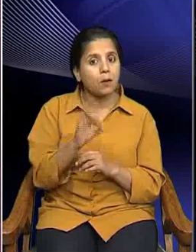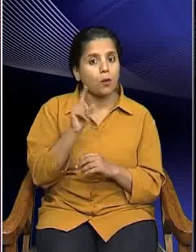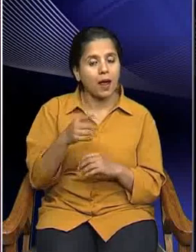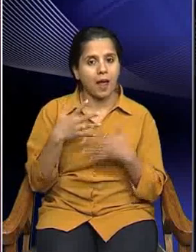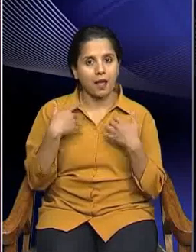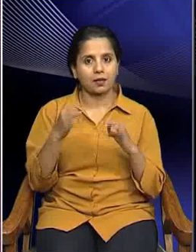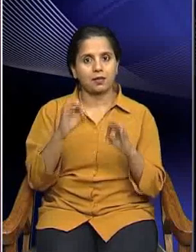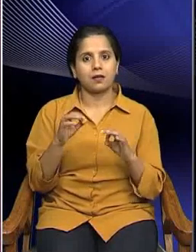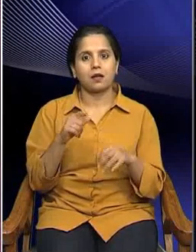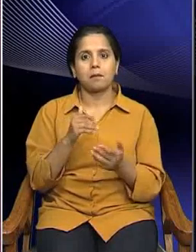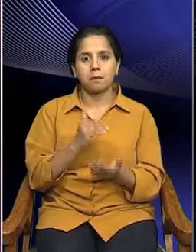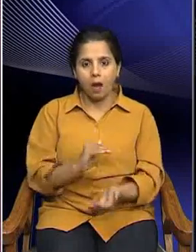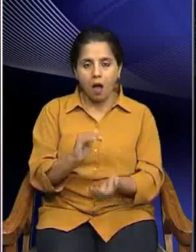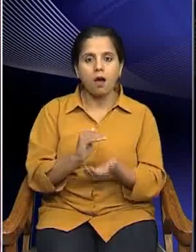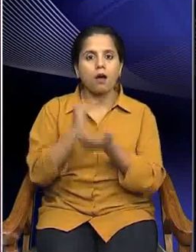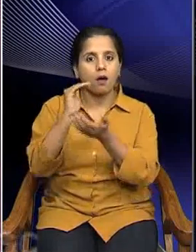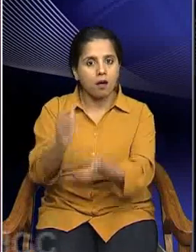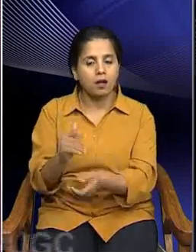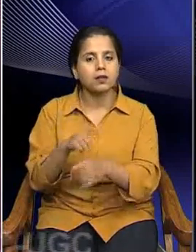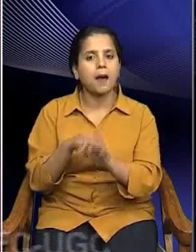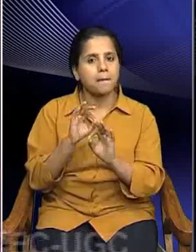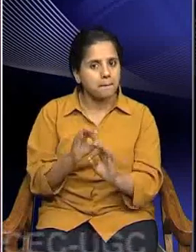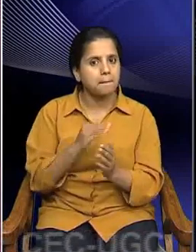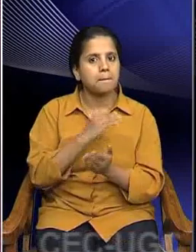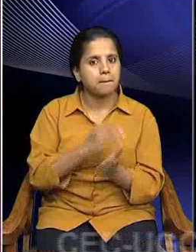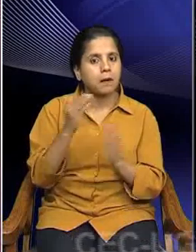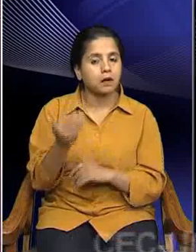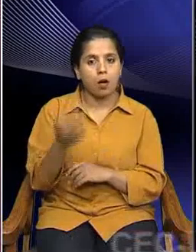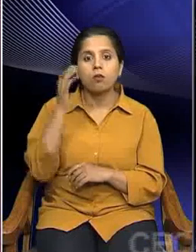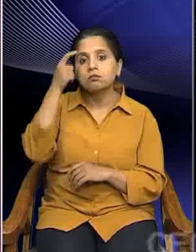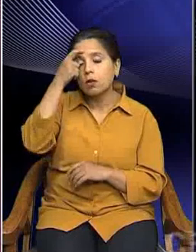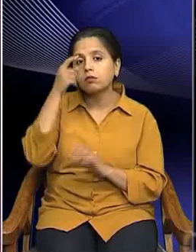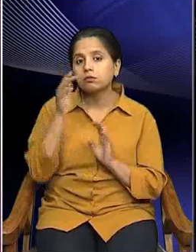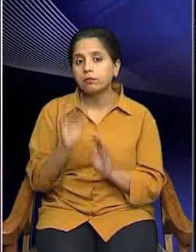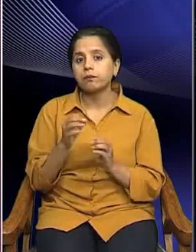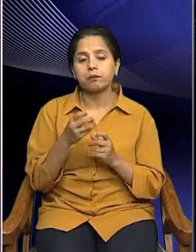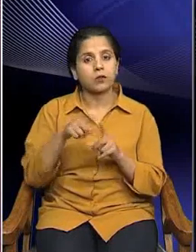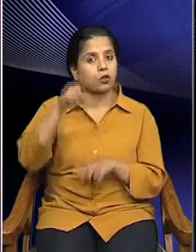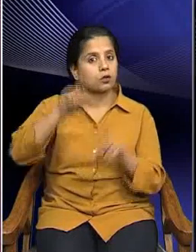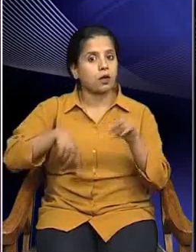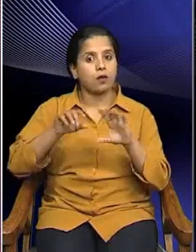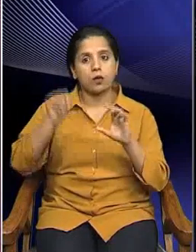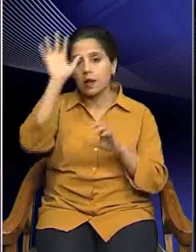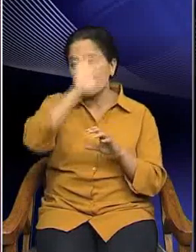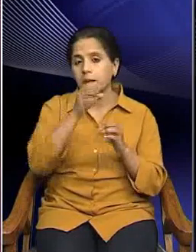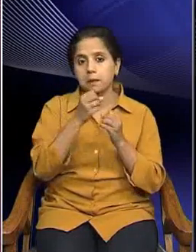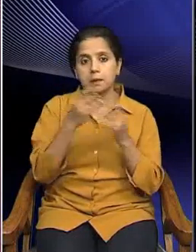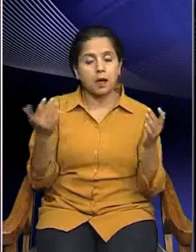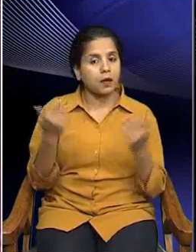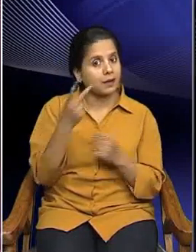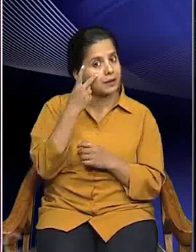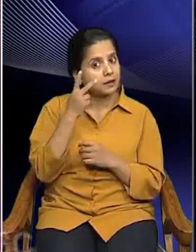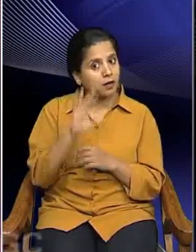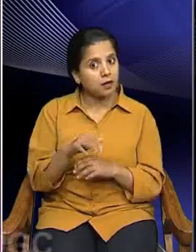healthy spacing between birth. So that is a concerning trend, in this large and diverse country, both in terms